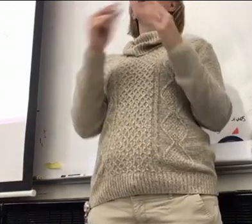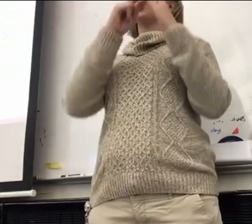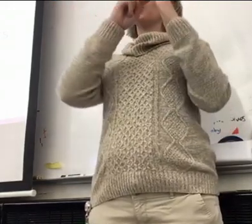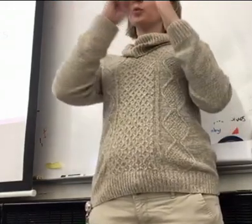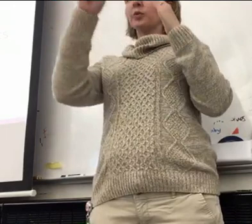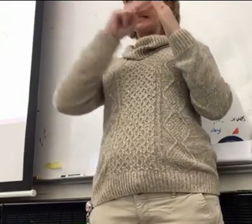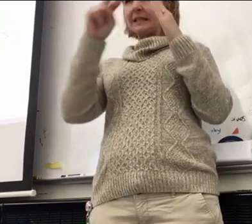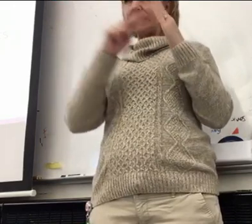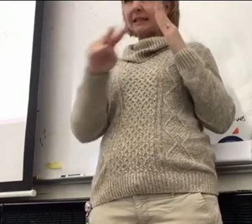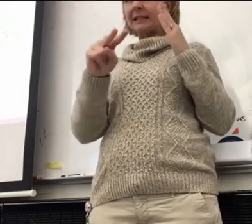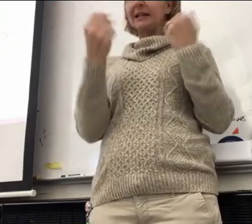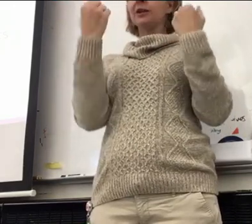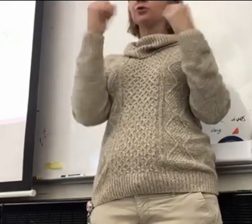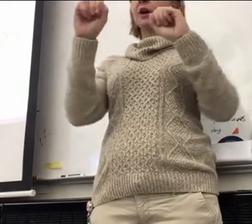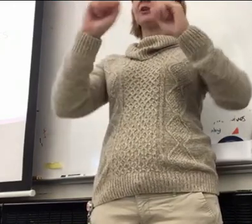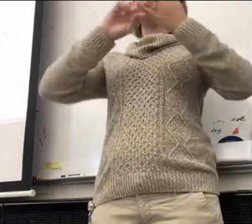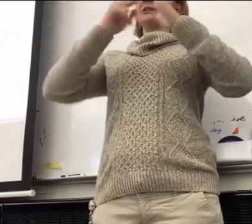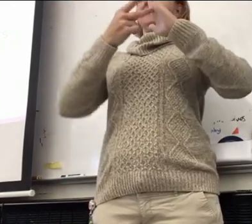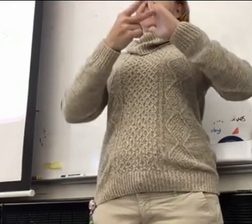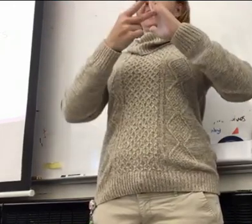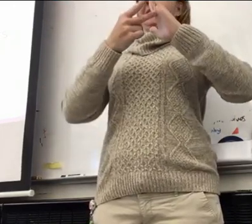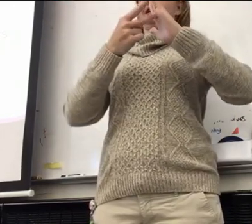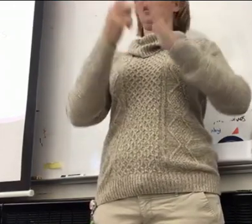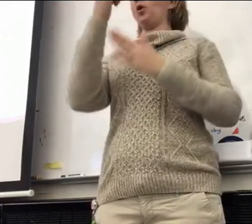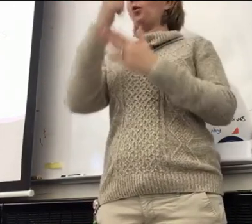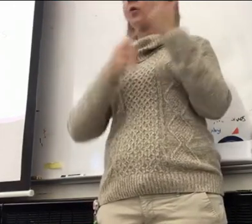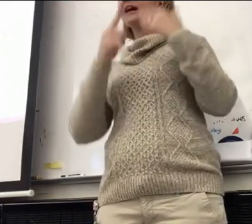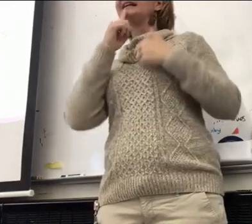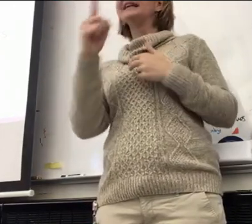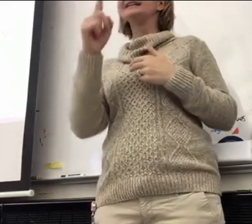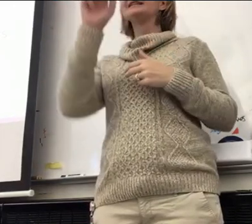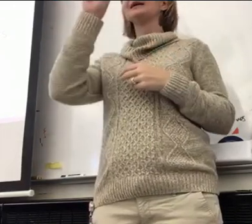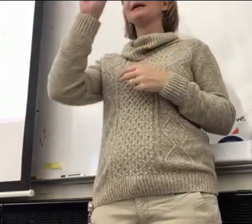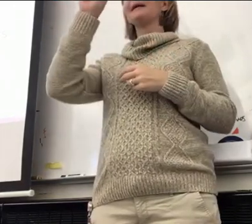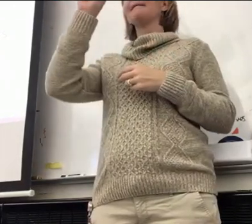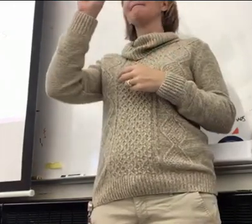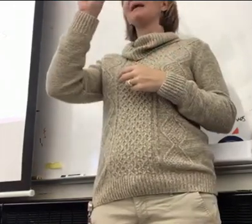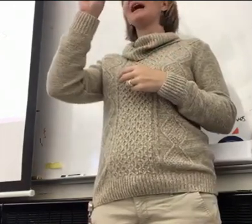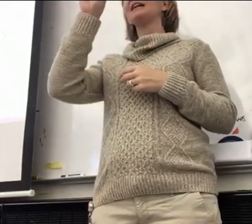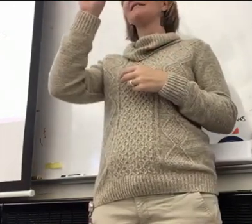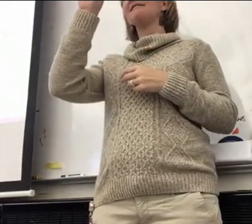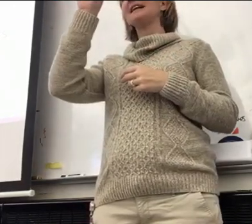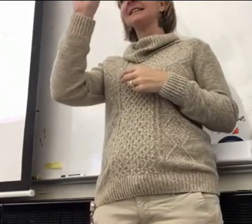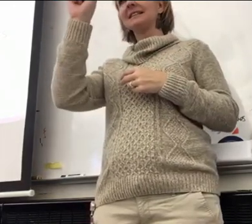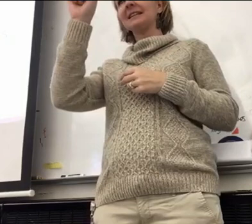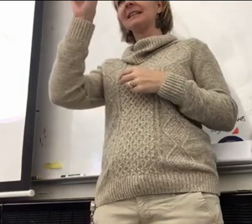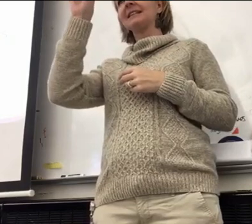read over this and try to define for me what is manifest destiny.